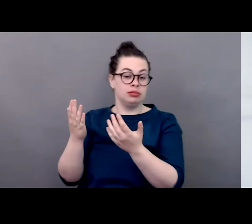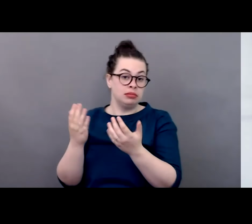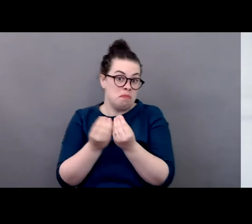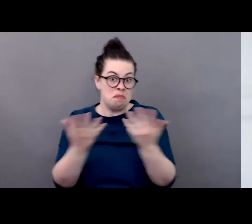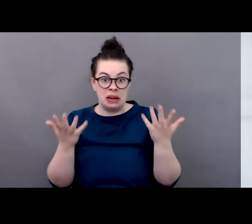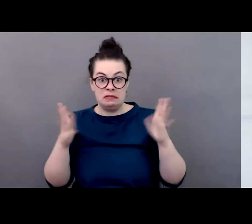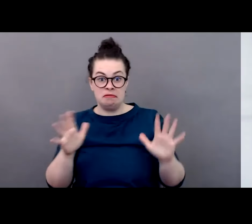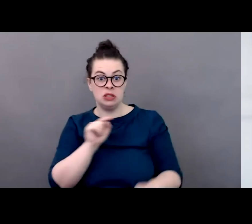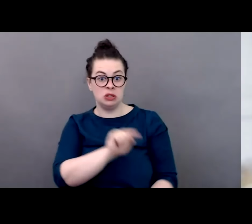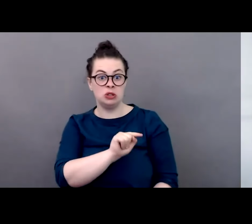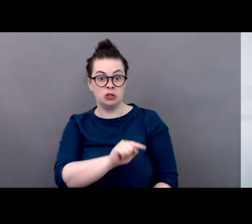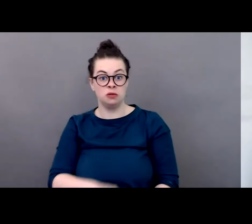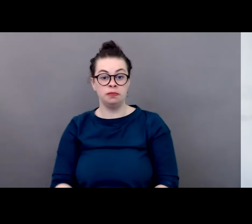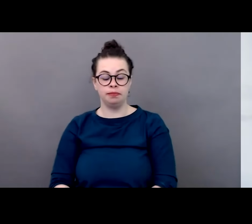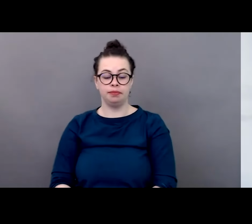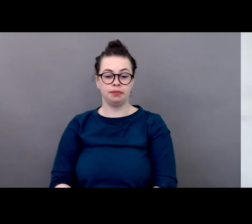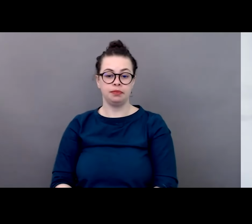complaint.